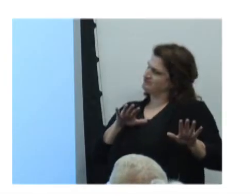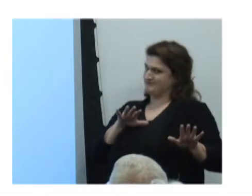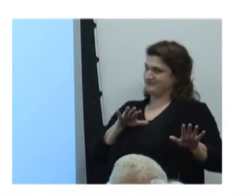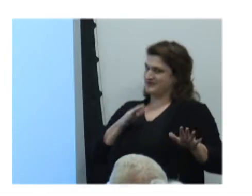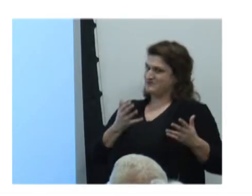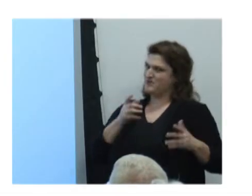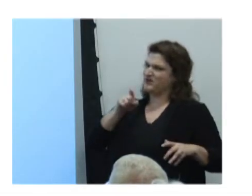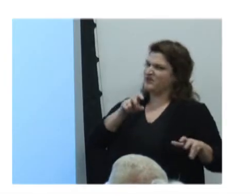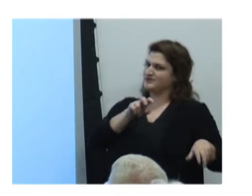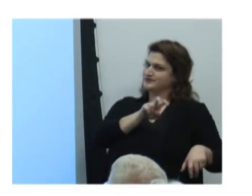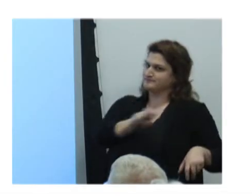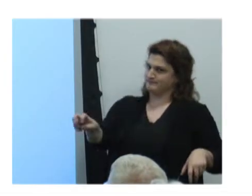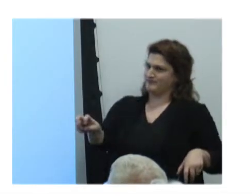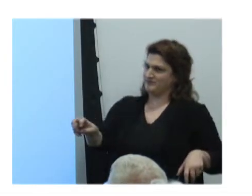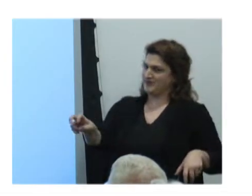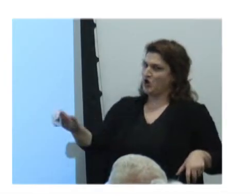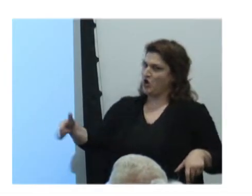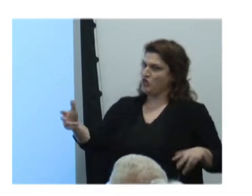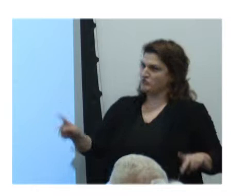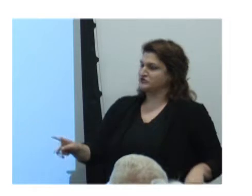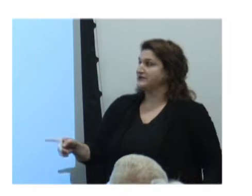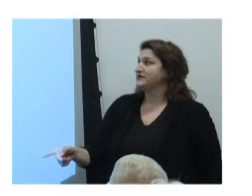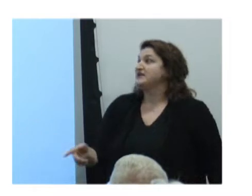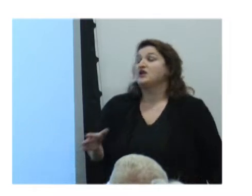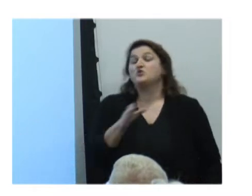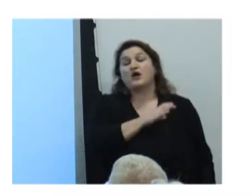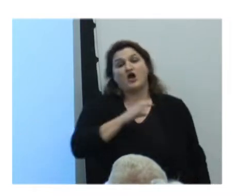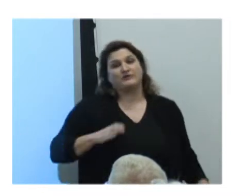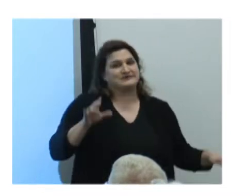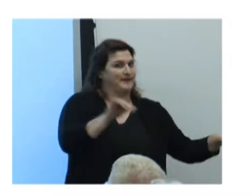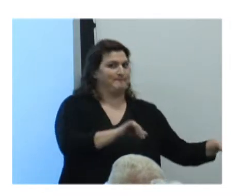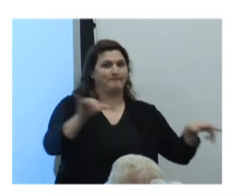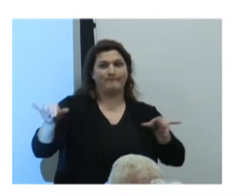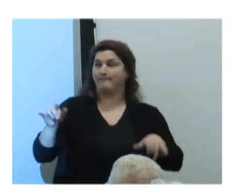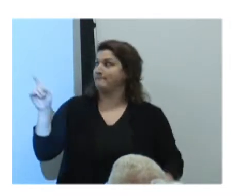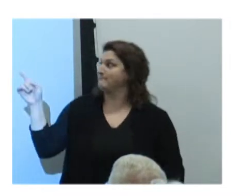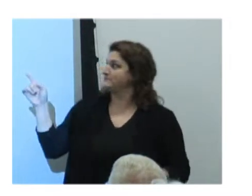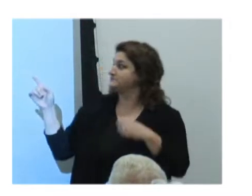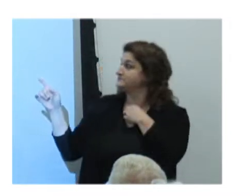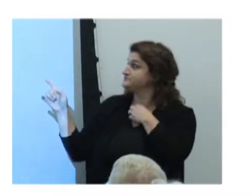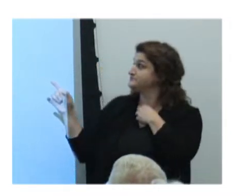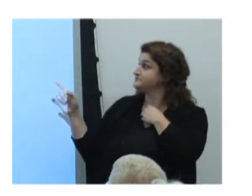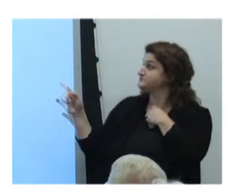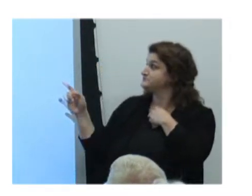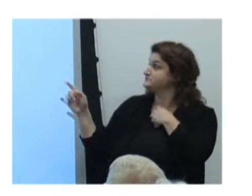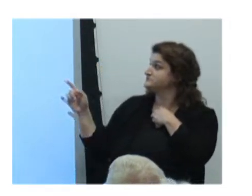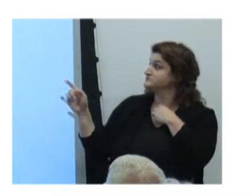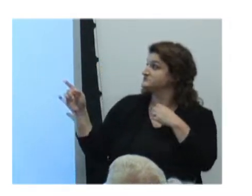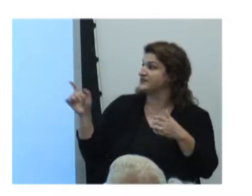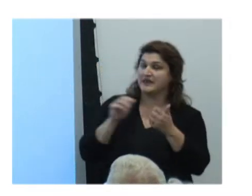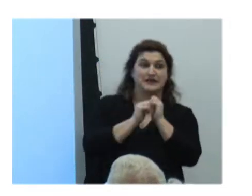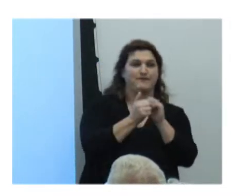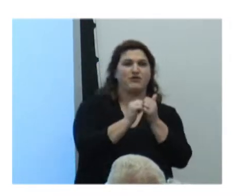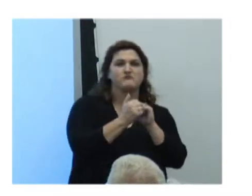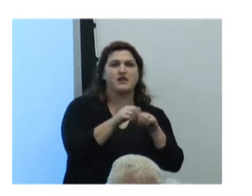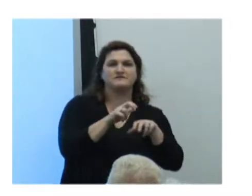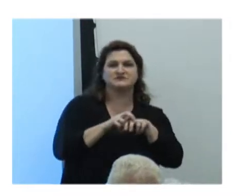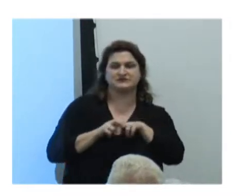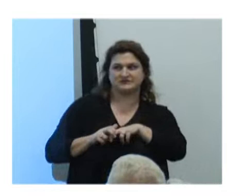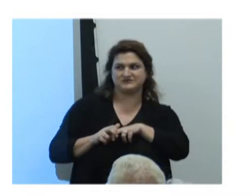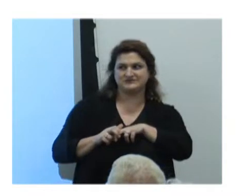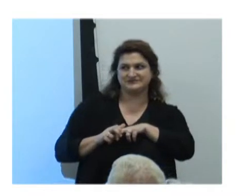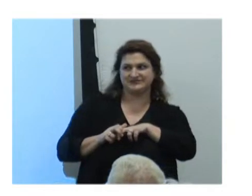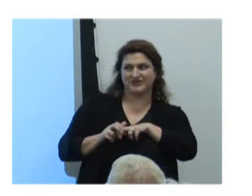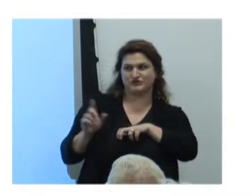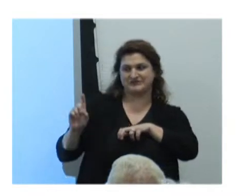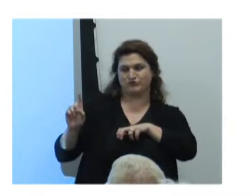Now, I wanted to highlight, for Congress, same kind of deal. Any of the competitive seats are